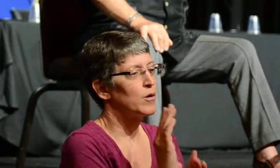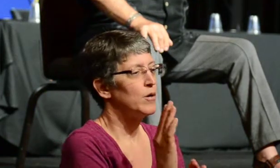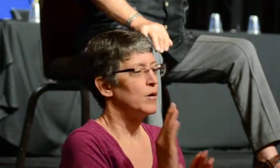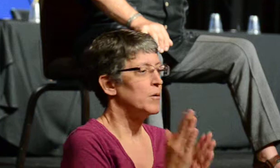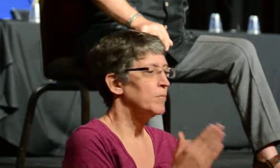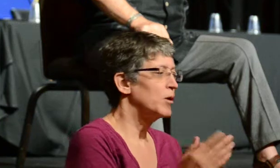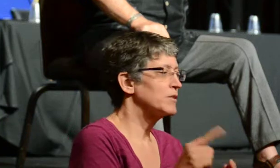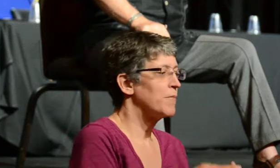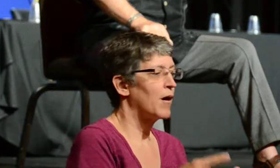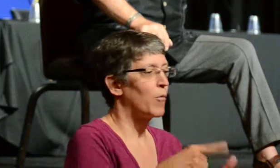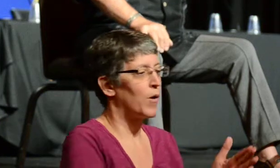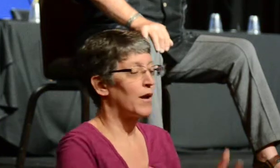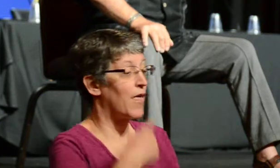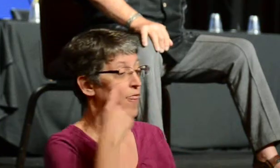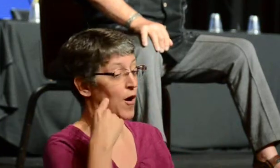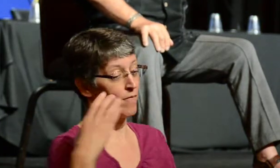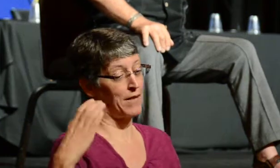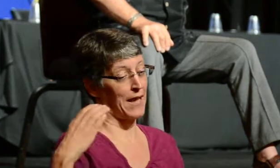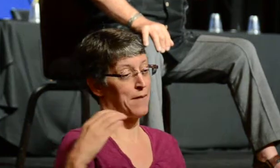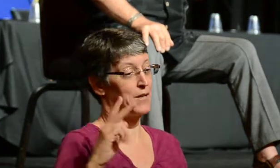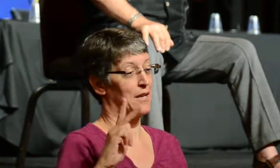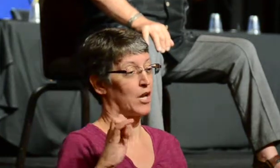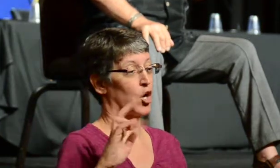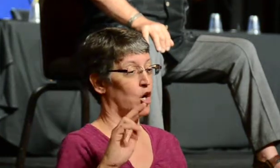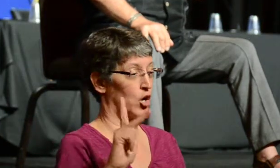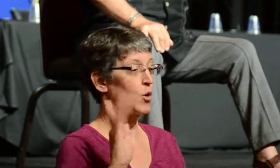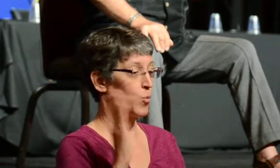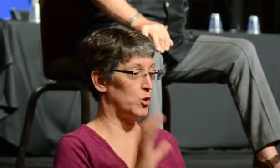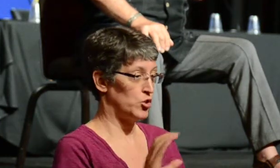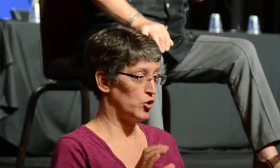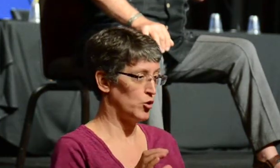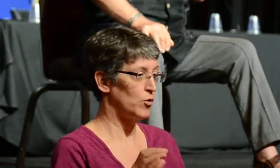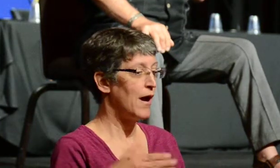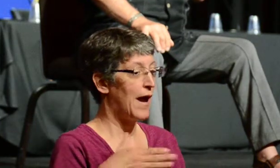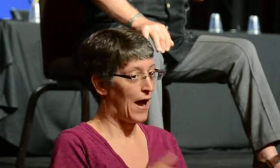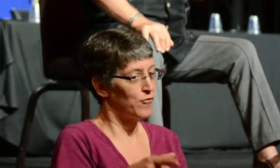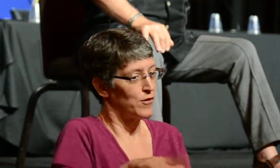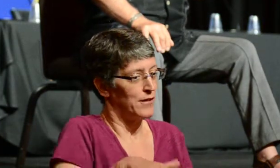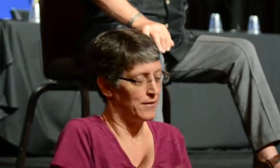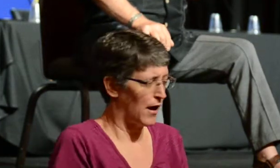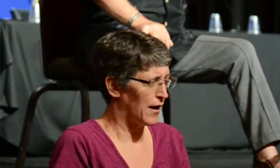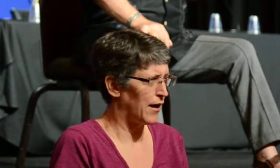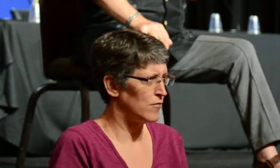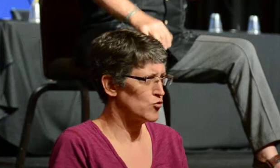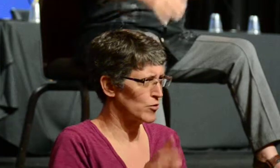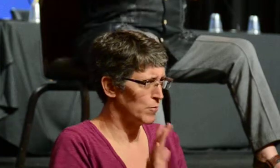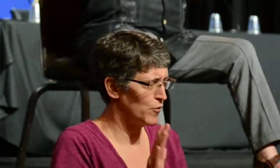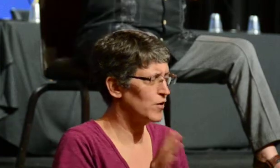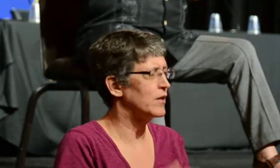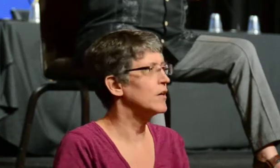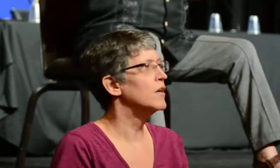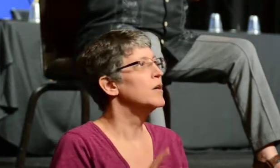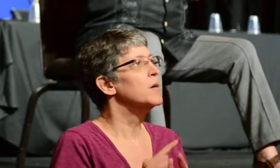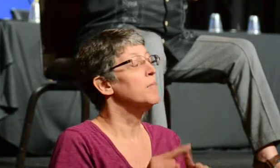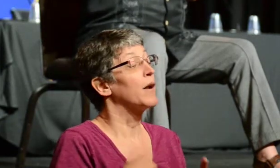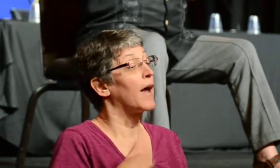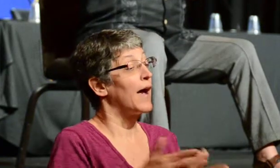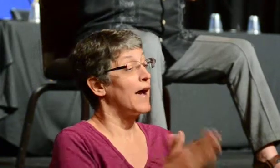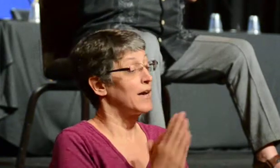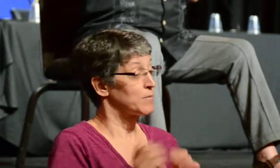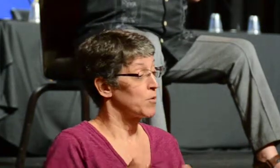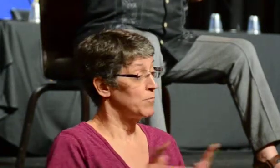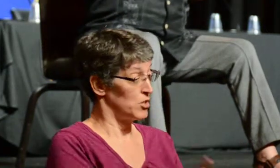Captain Kirk would do. This was after, in the film, Captain Kirk died. But I asked permission